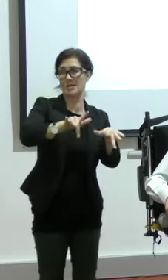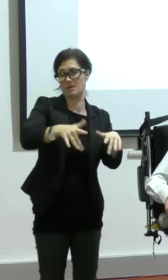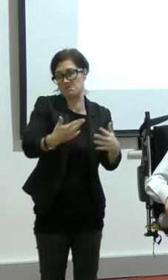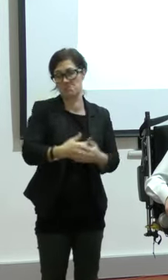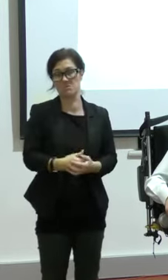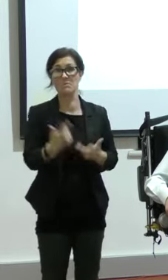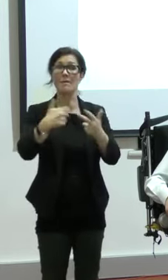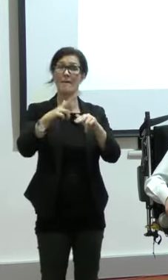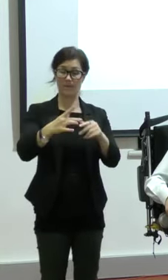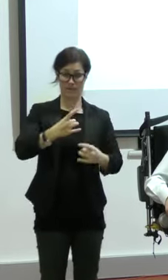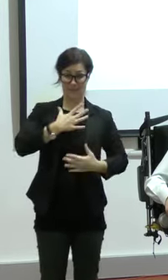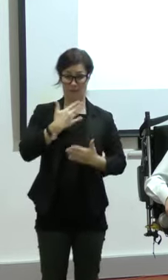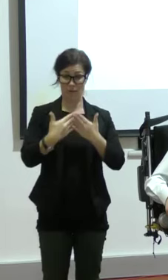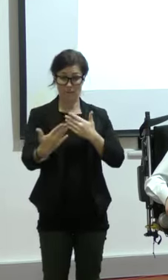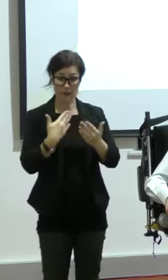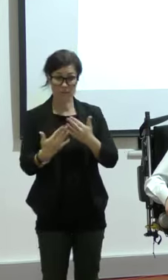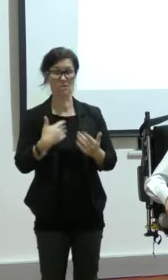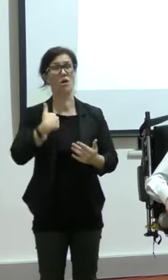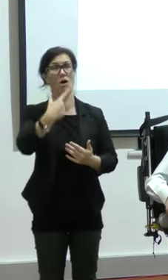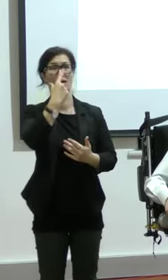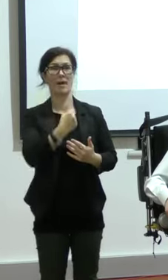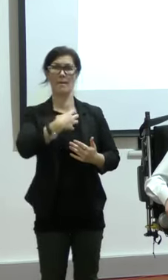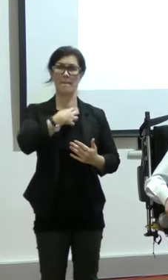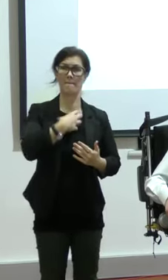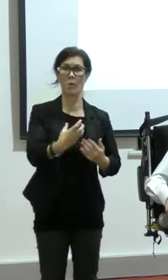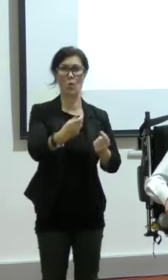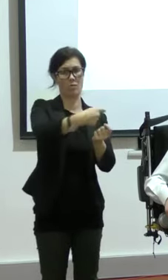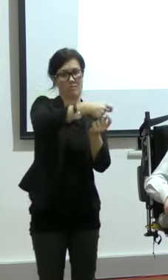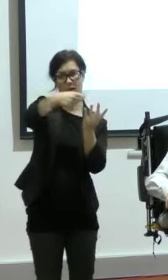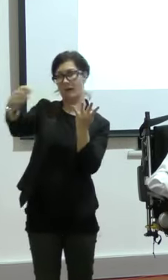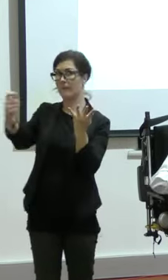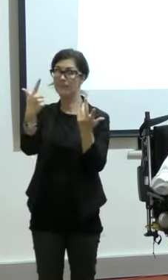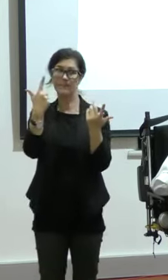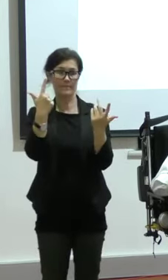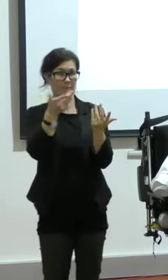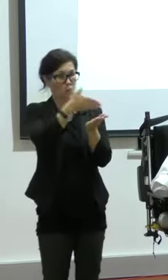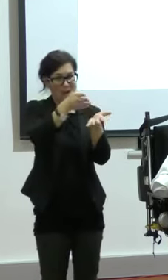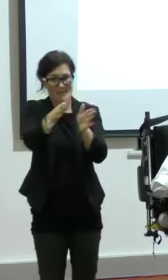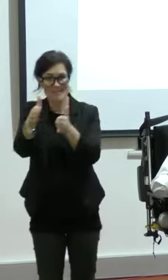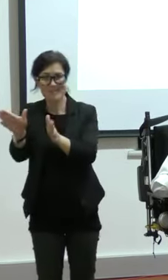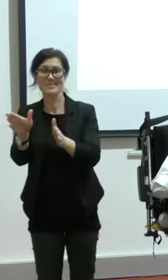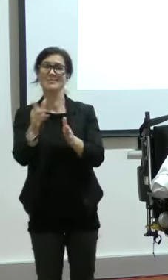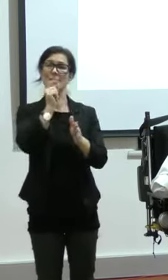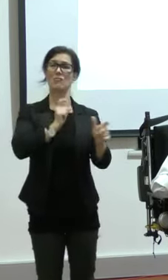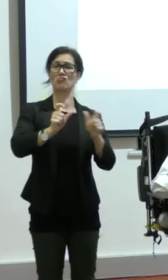management provider, you can have more choice and more control over the funding in your plan.